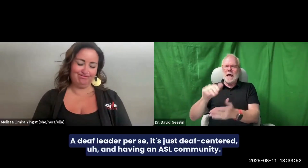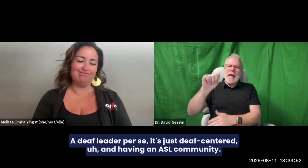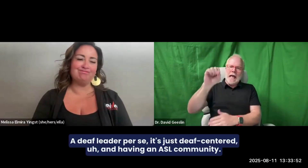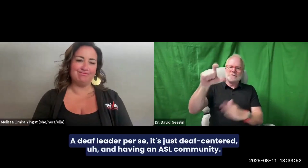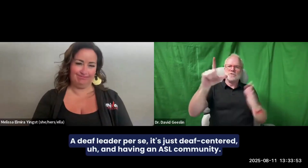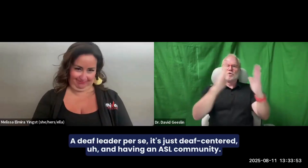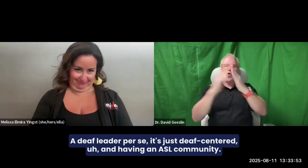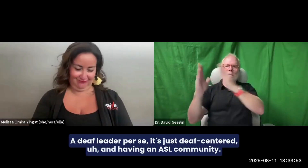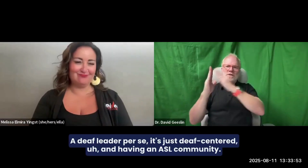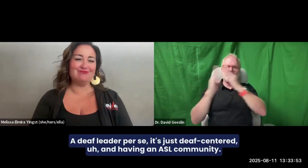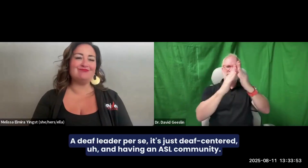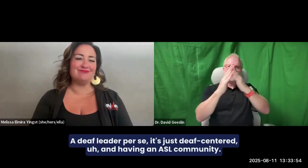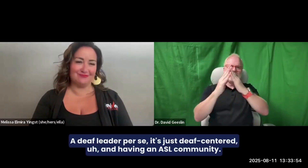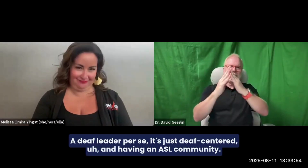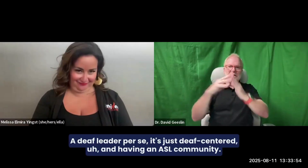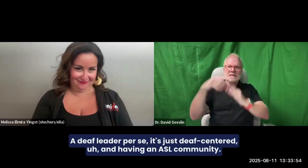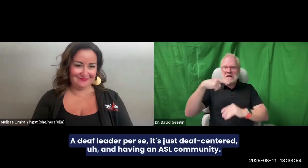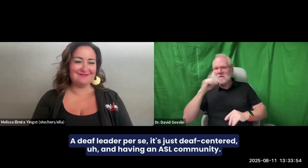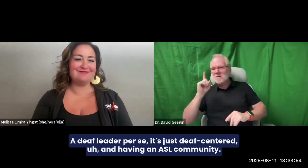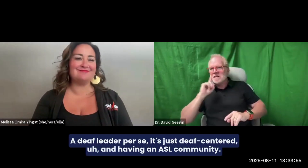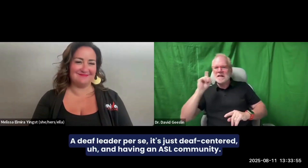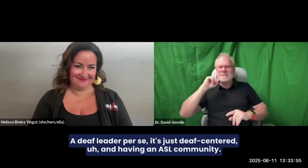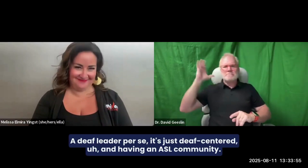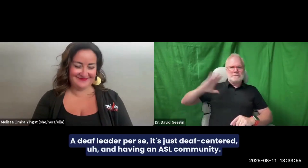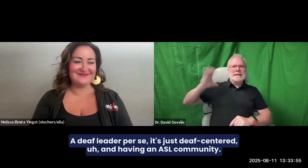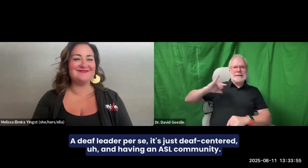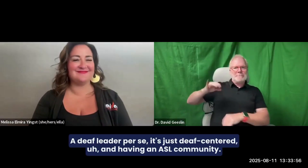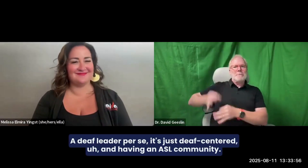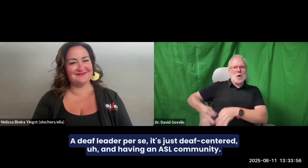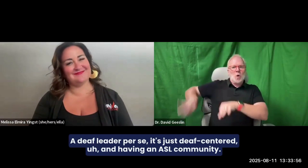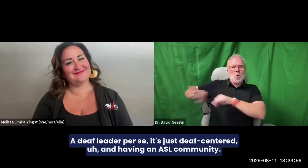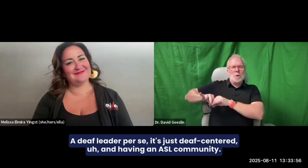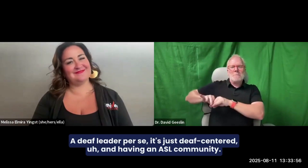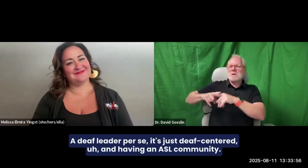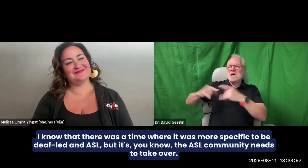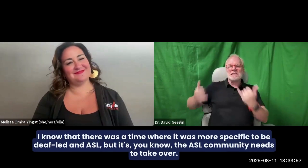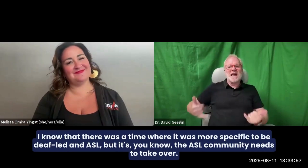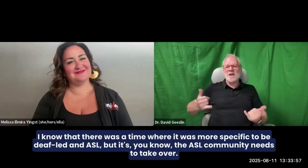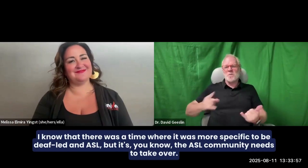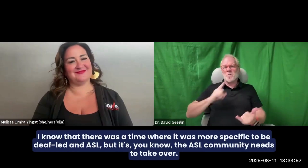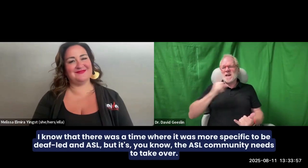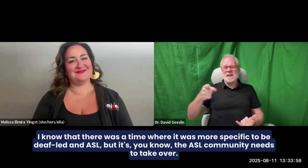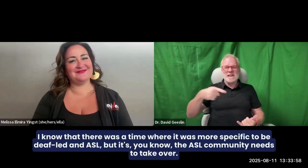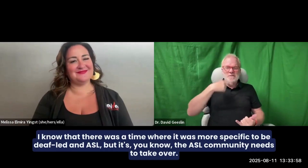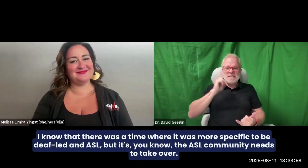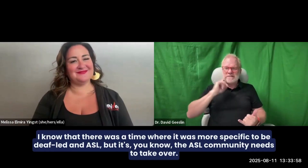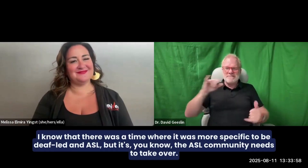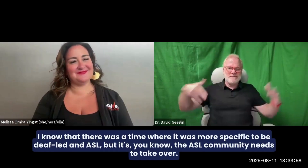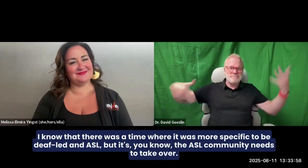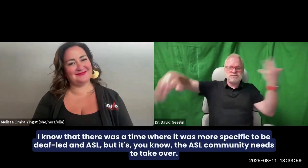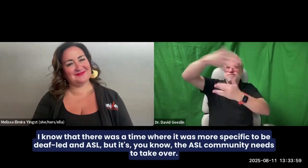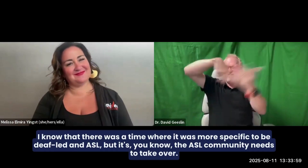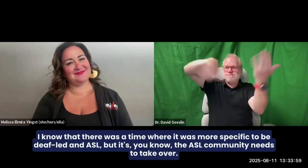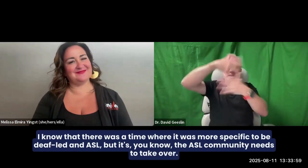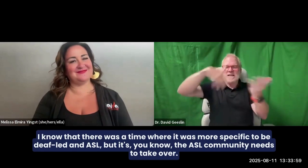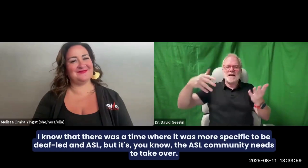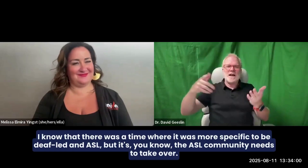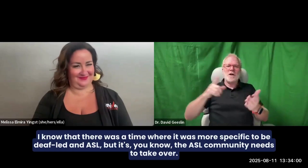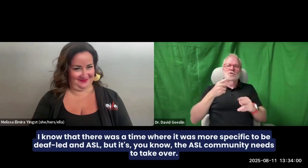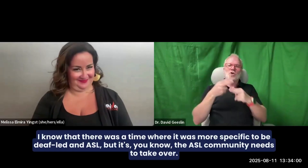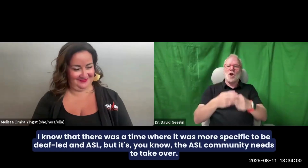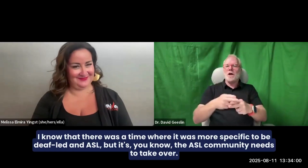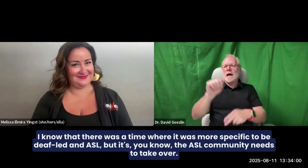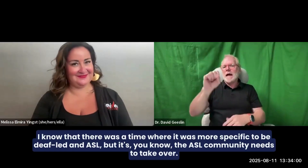a deaf leader per se. It's just deaf centered and having an ASL community. I know that there was a time where it was more specific to